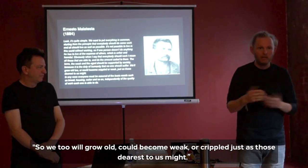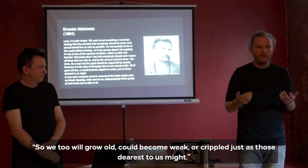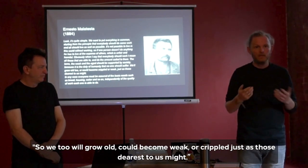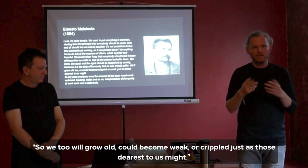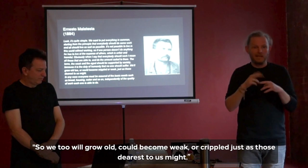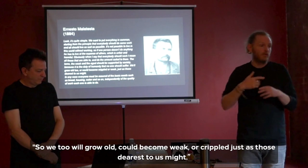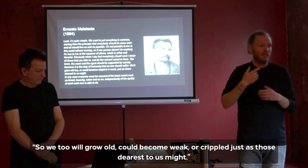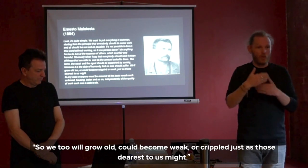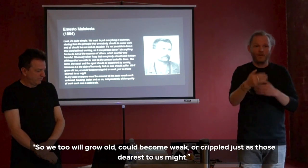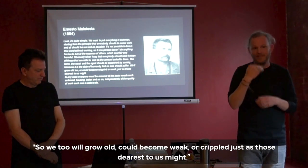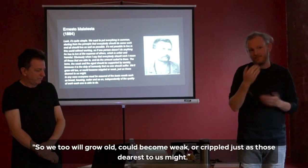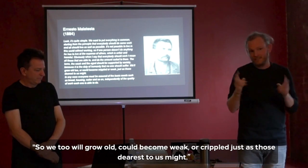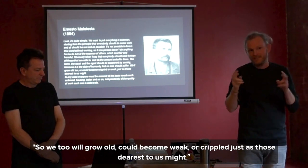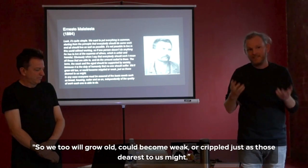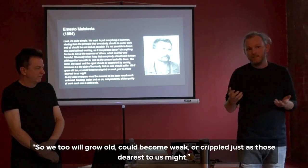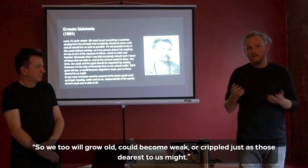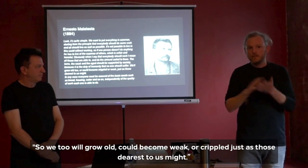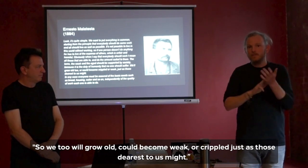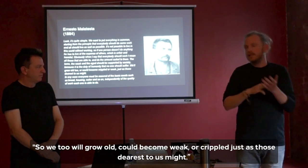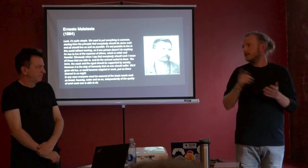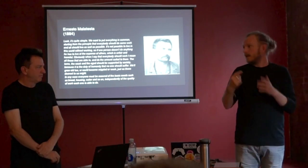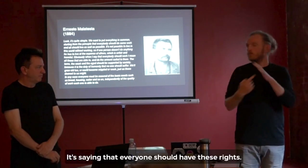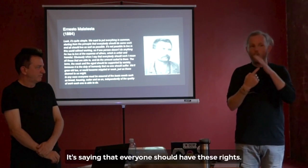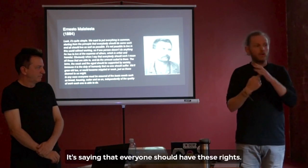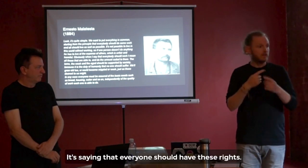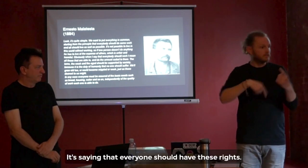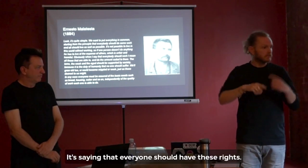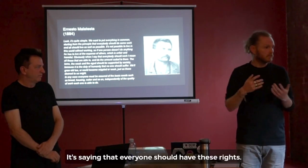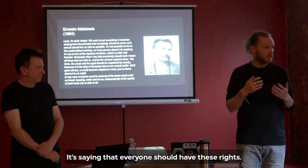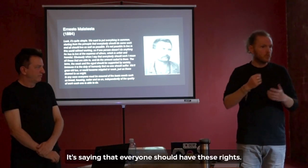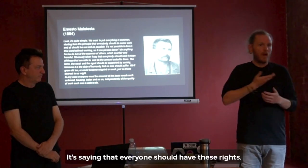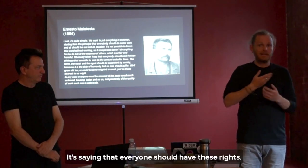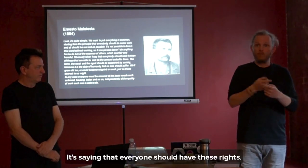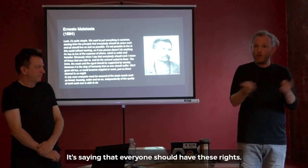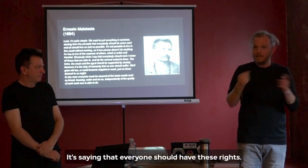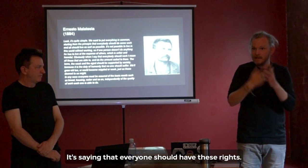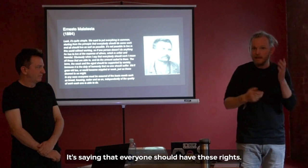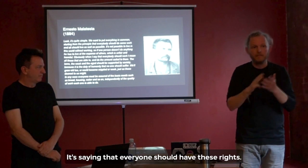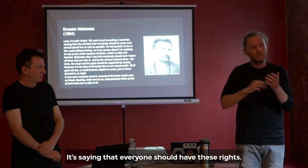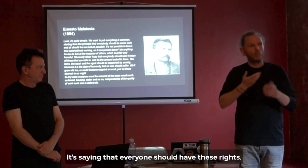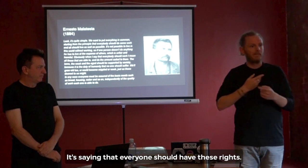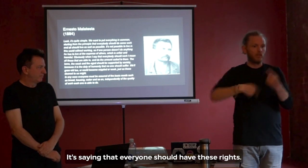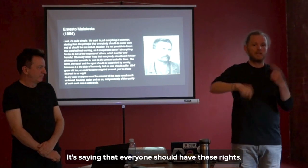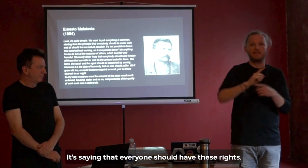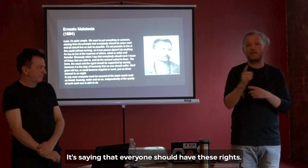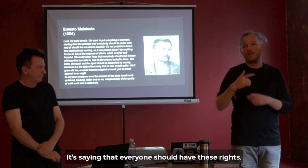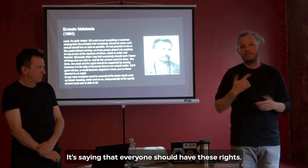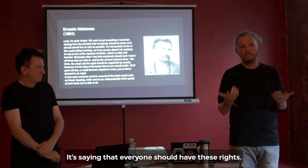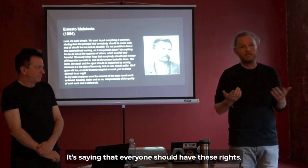or crippled, just as those dearest to us might. It's saying that, you know,